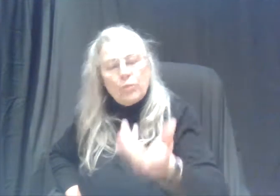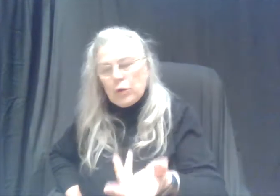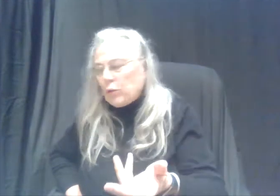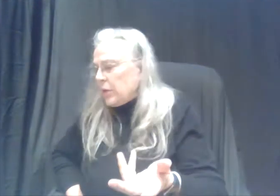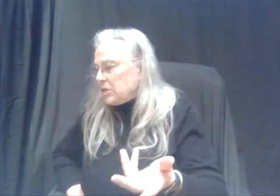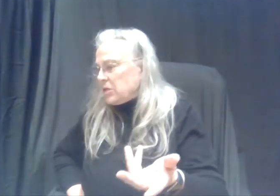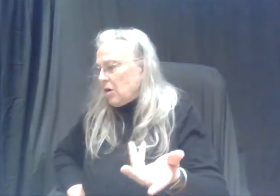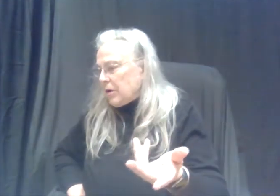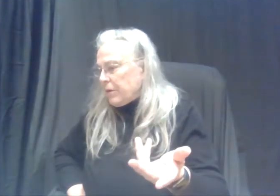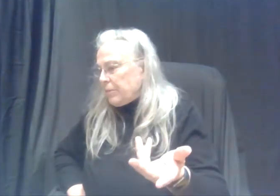get started.